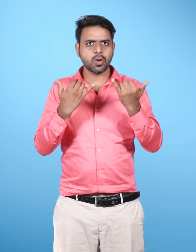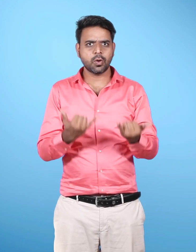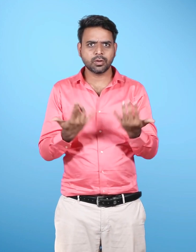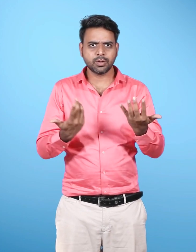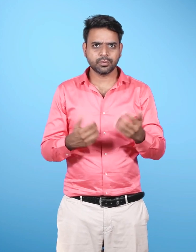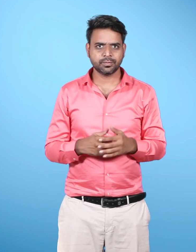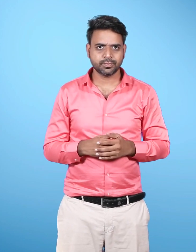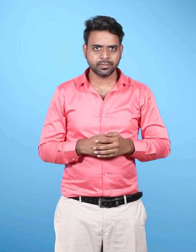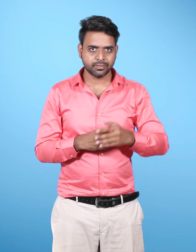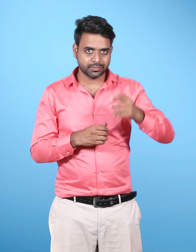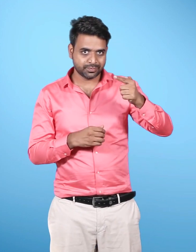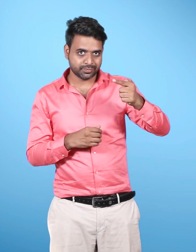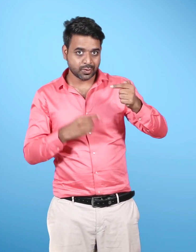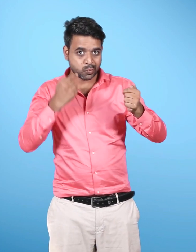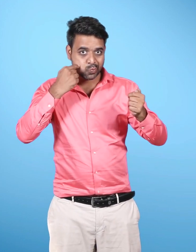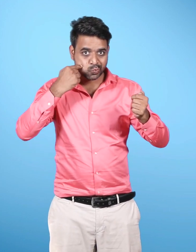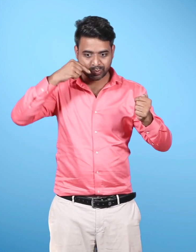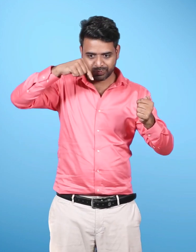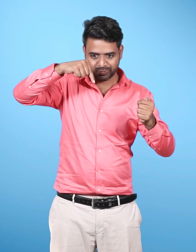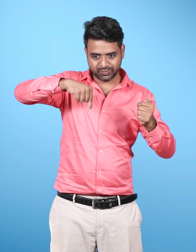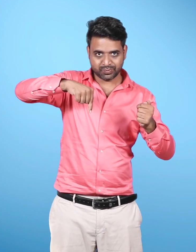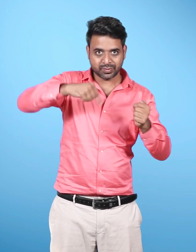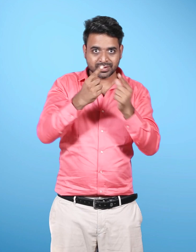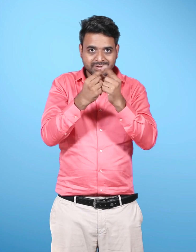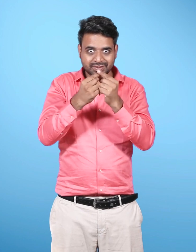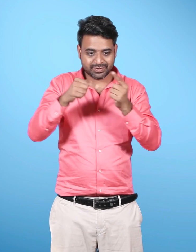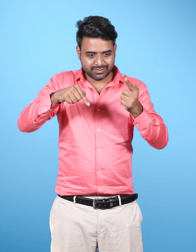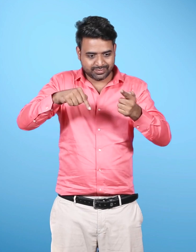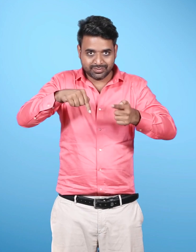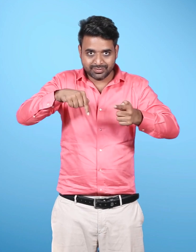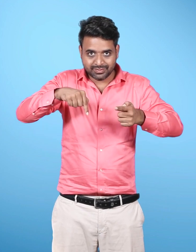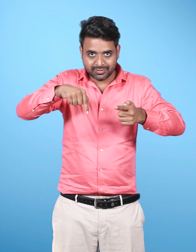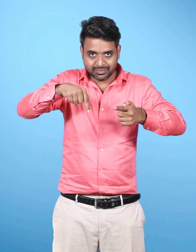Rotate the safety pin so that it's free and touches the other drawing pin.